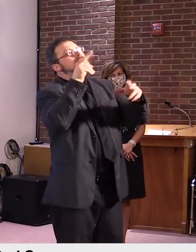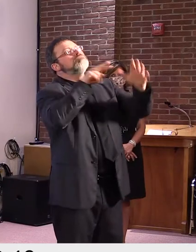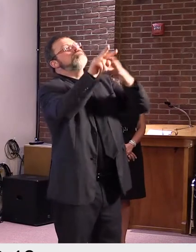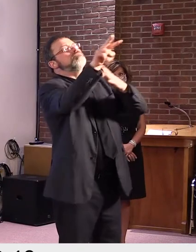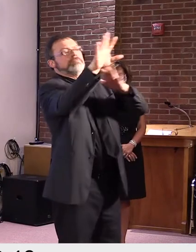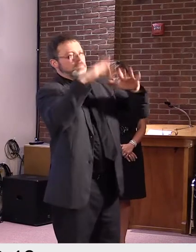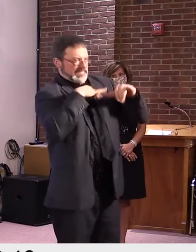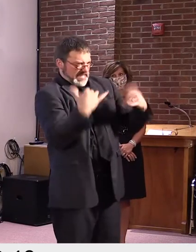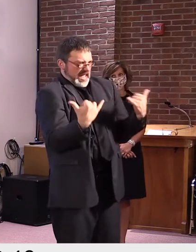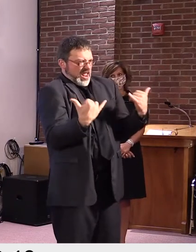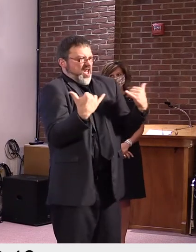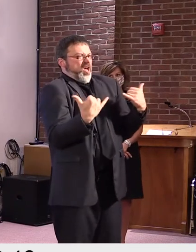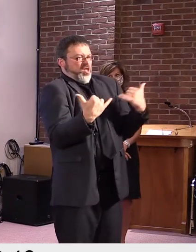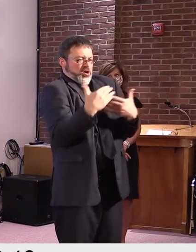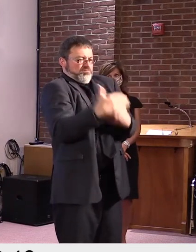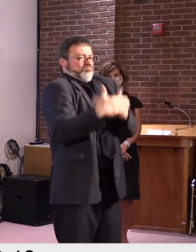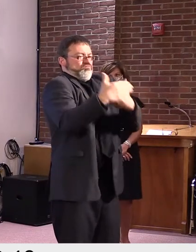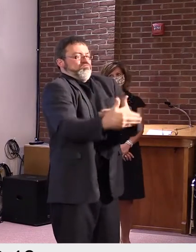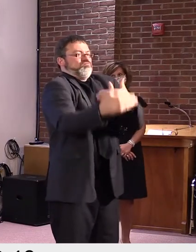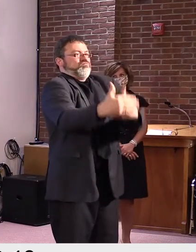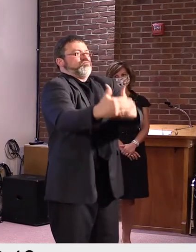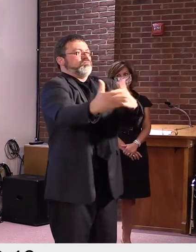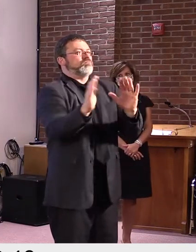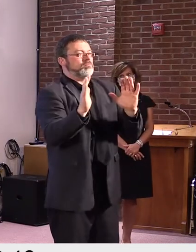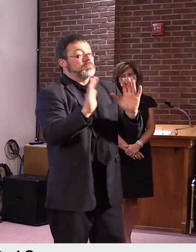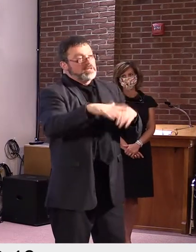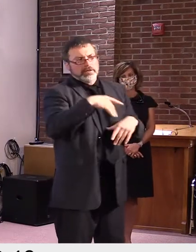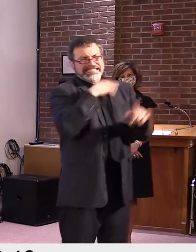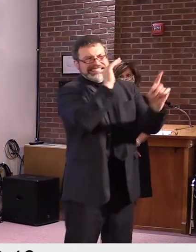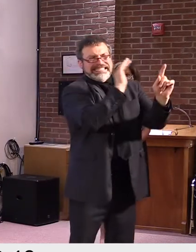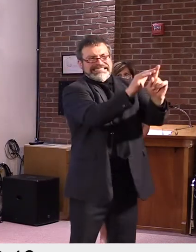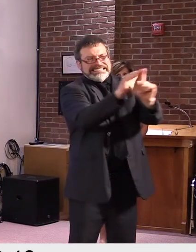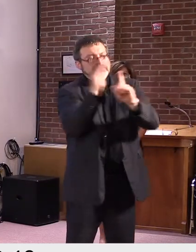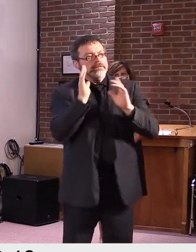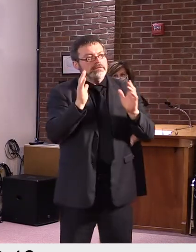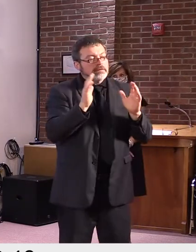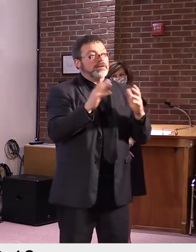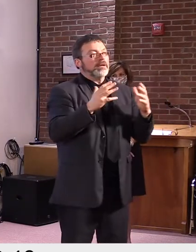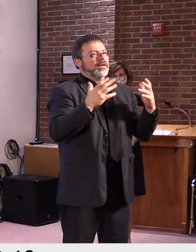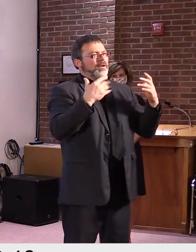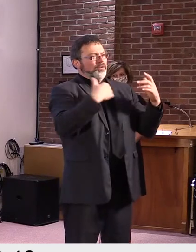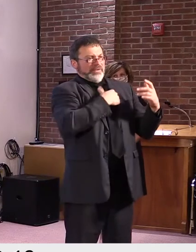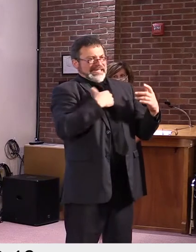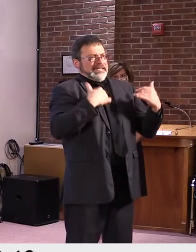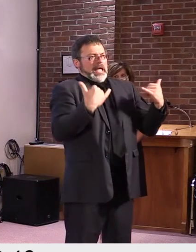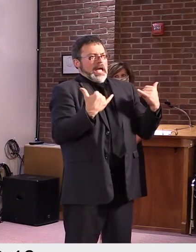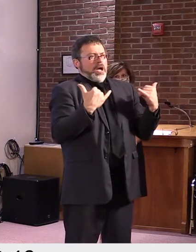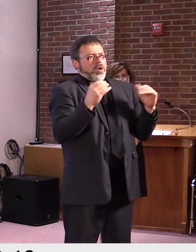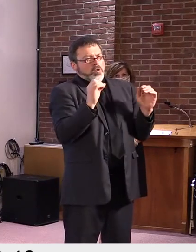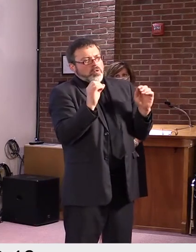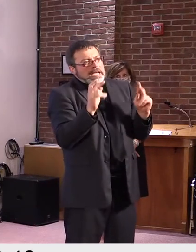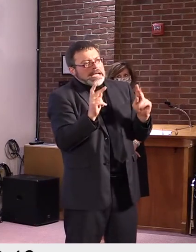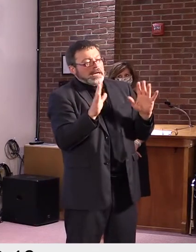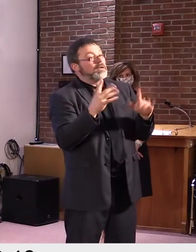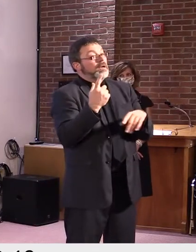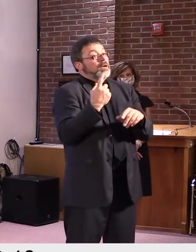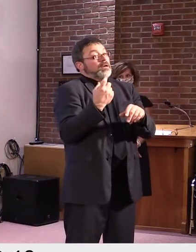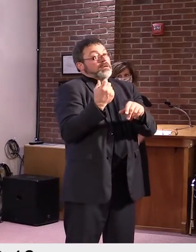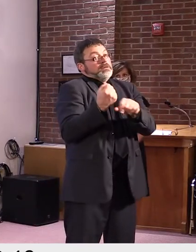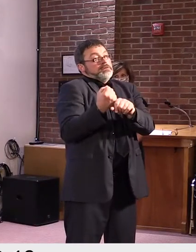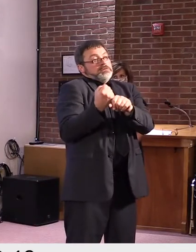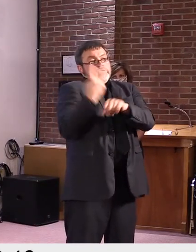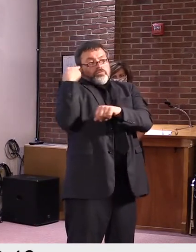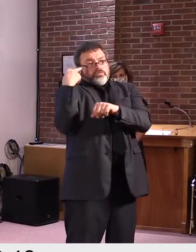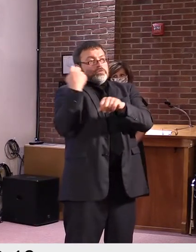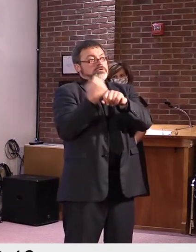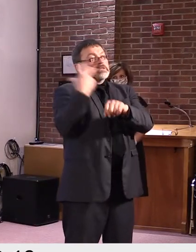point not too many years ago where the unemployment trust fund was depleted, had to take a loan from